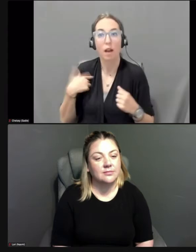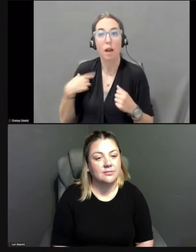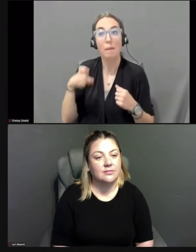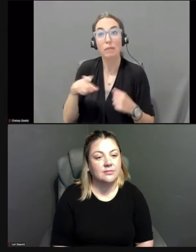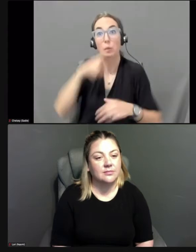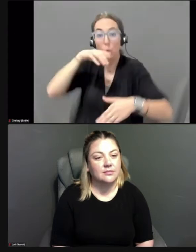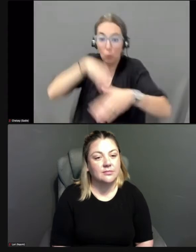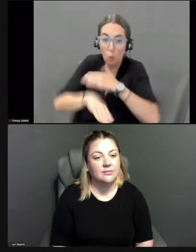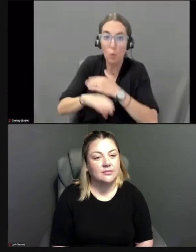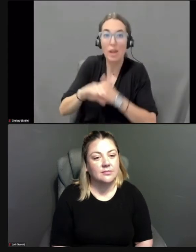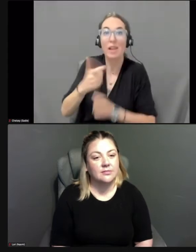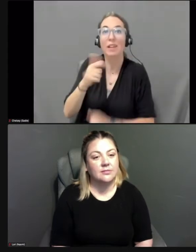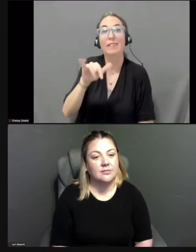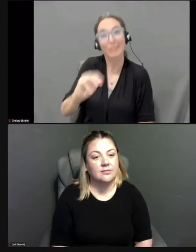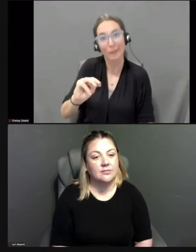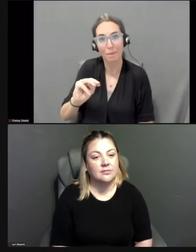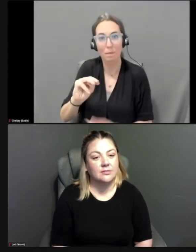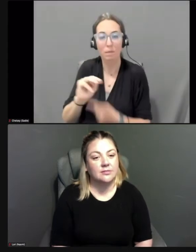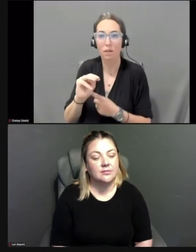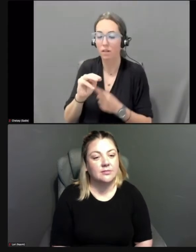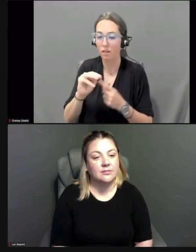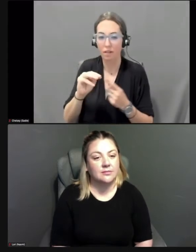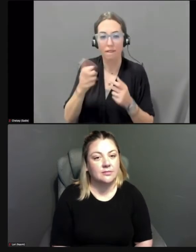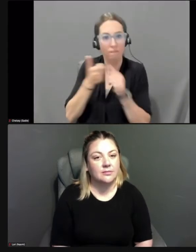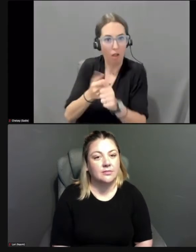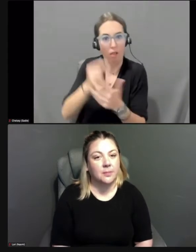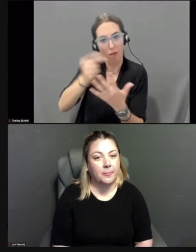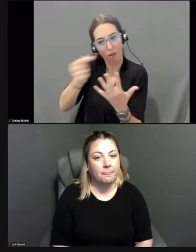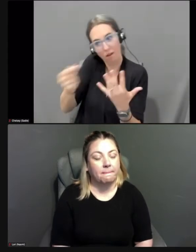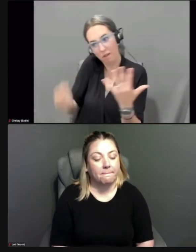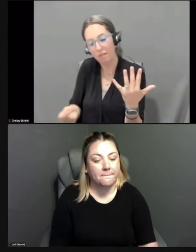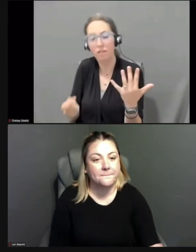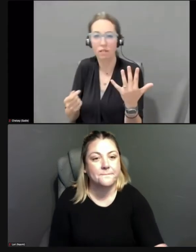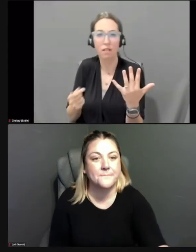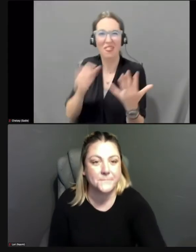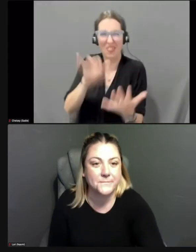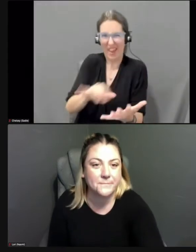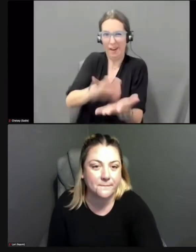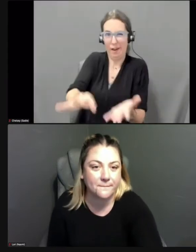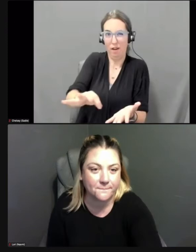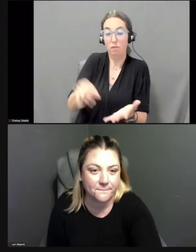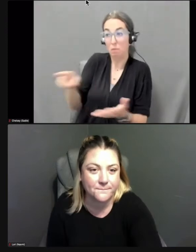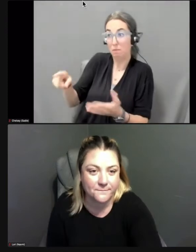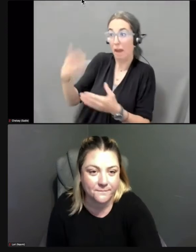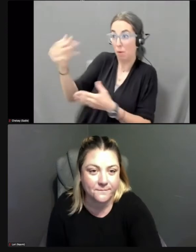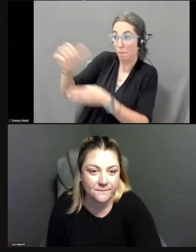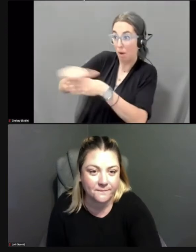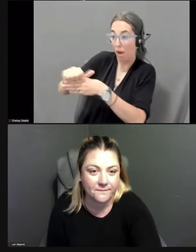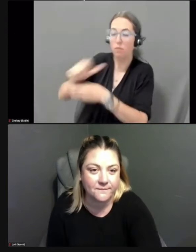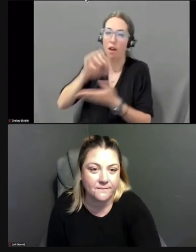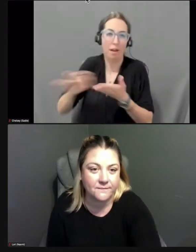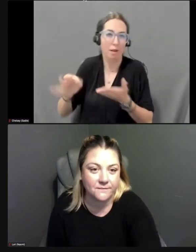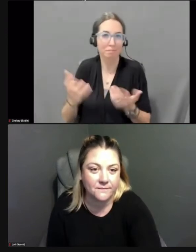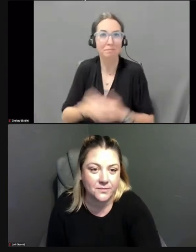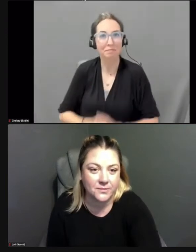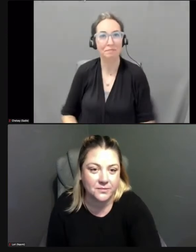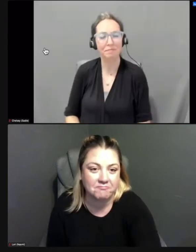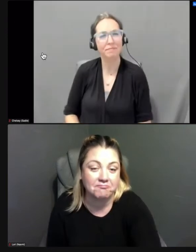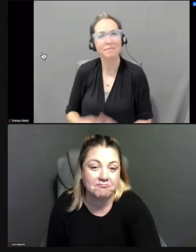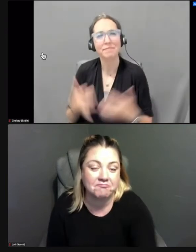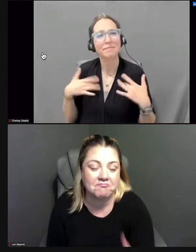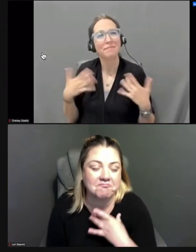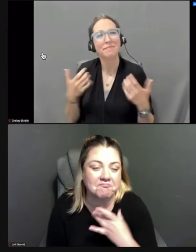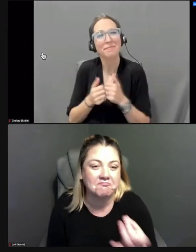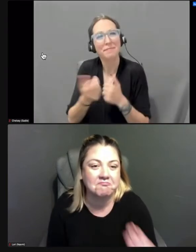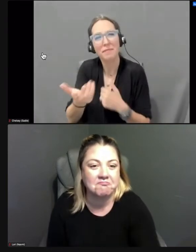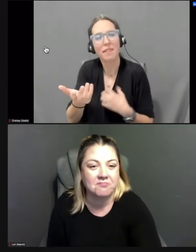routine was at the time. I had to do that because it counted. Interesting. Yeah. What about you? Like after